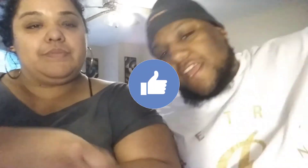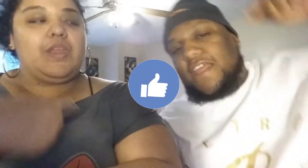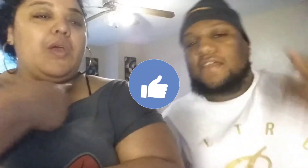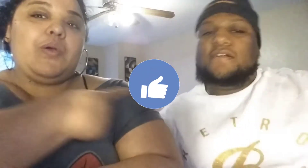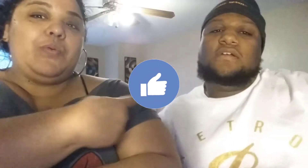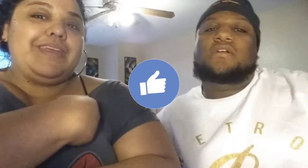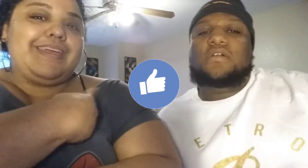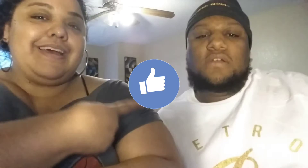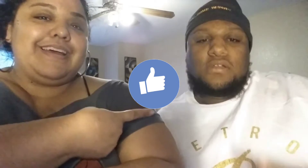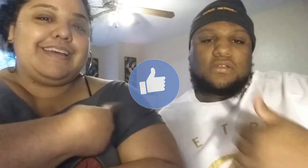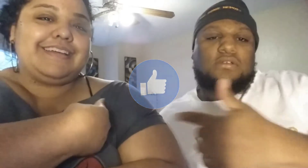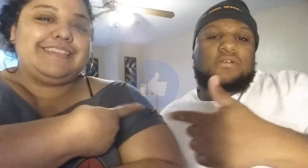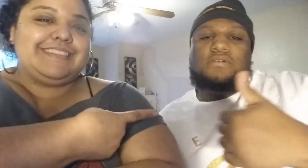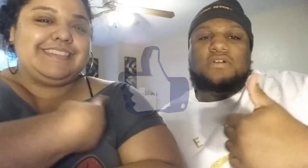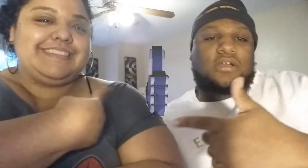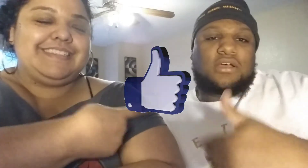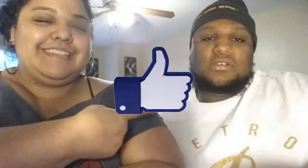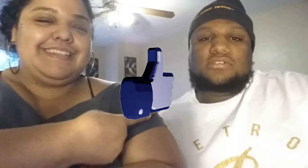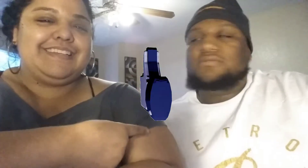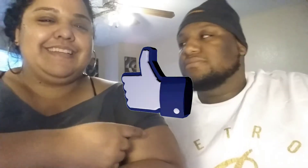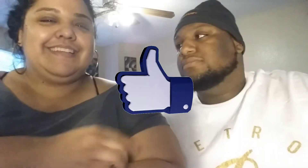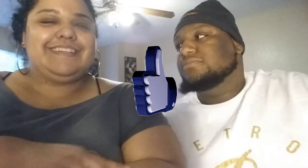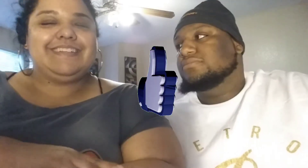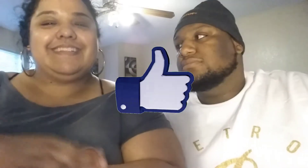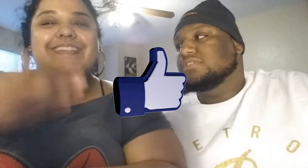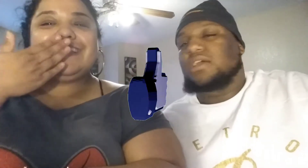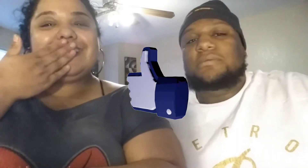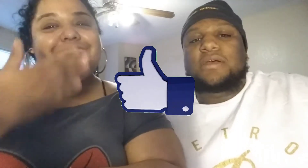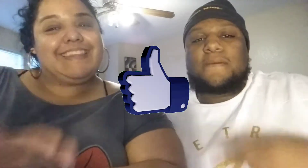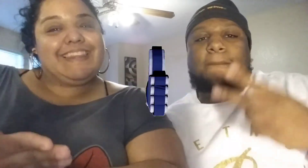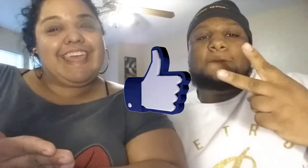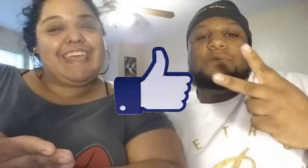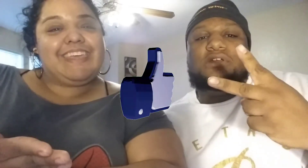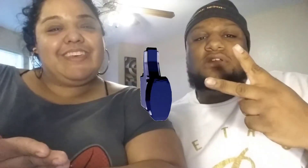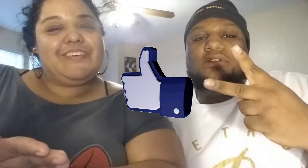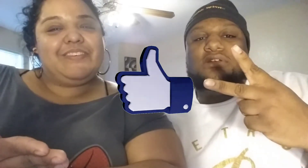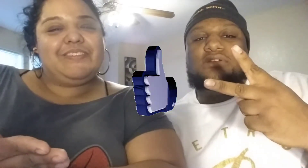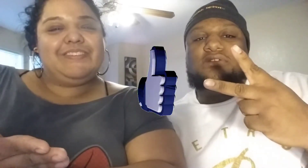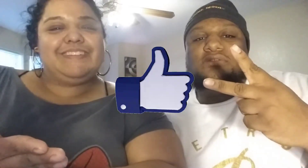stay there. With us. With us. Down and out. Thank you.